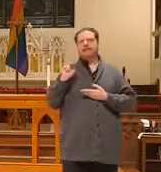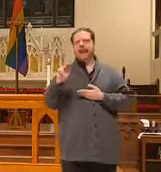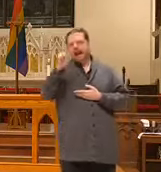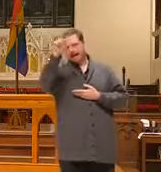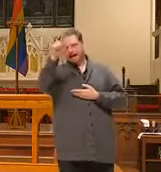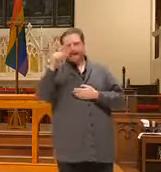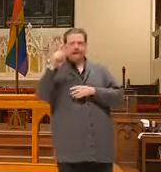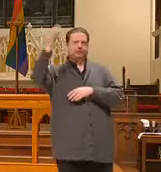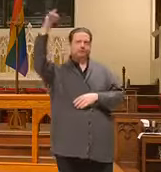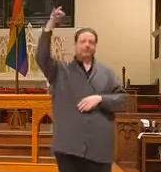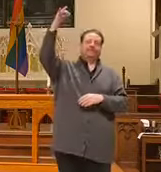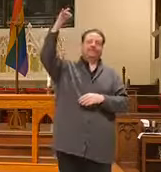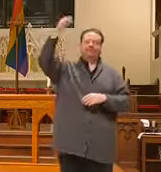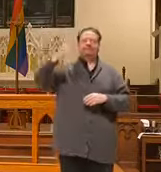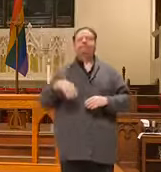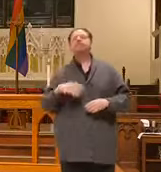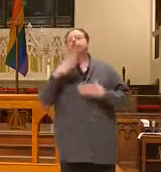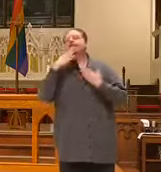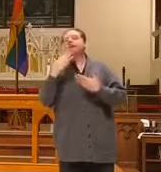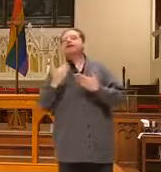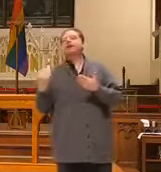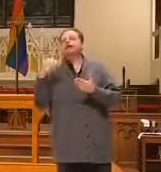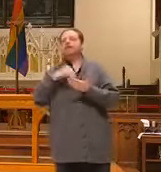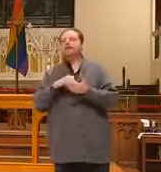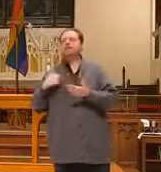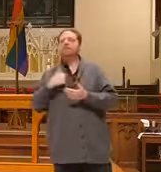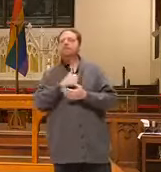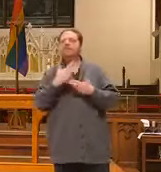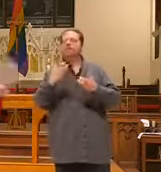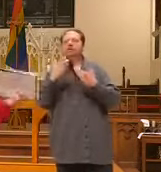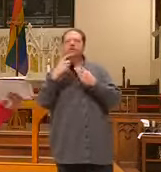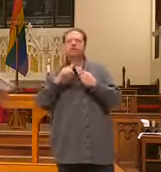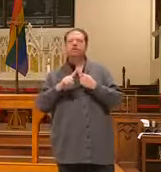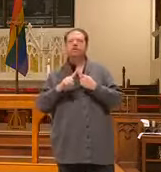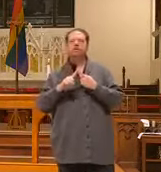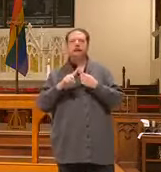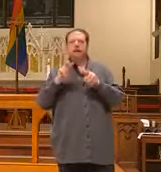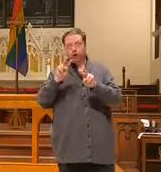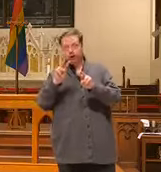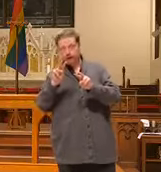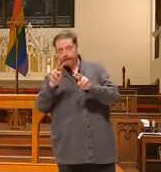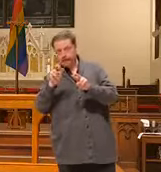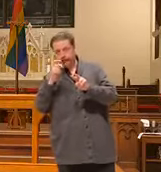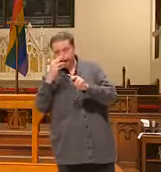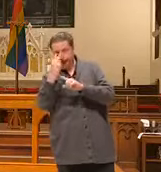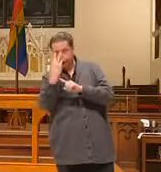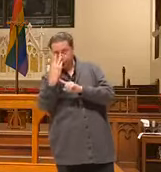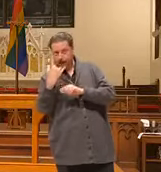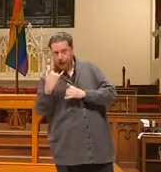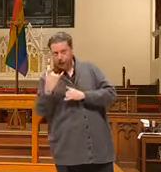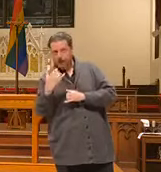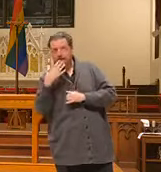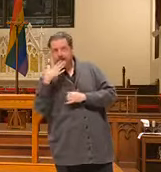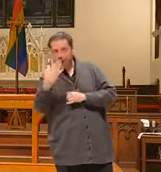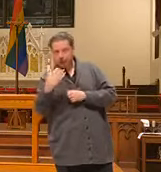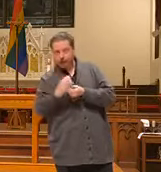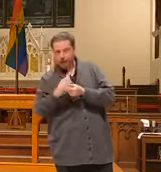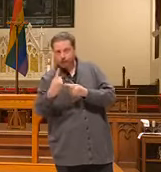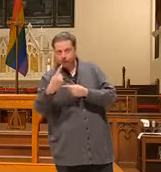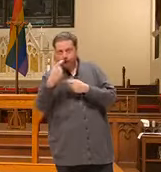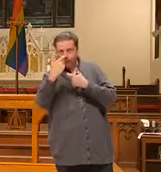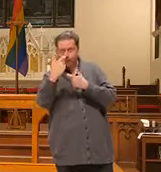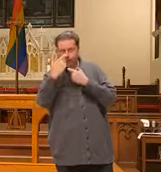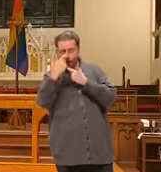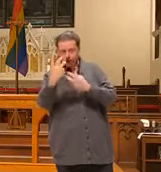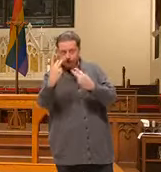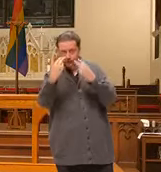in the air. Okay, thank you all again. And we just really want to, I'm looking right at the camera now. We really want to thank everybody who's watching us,